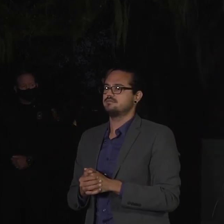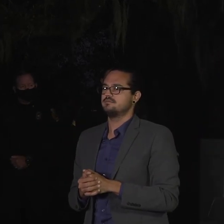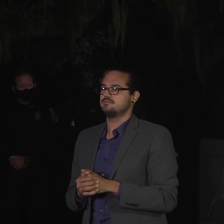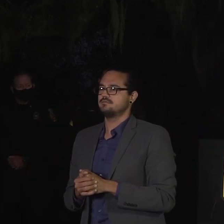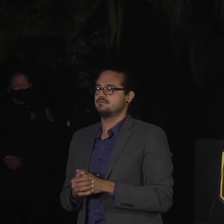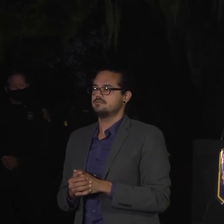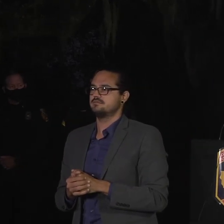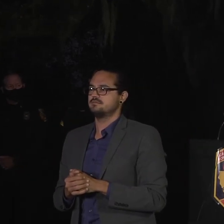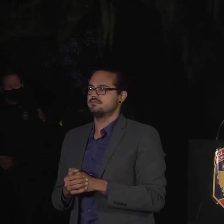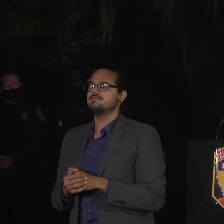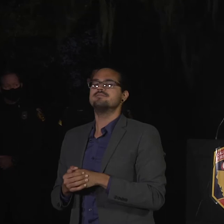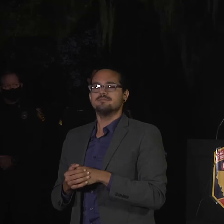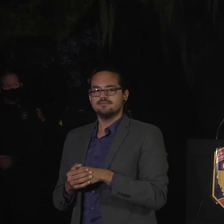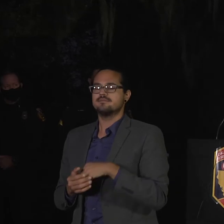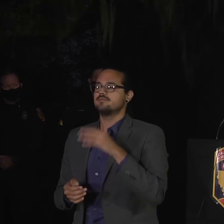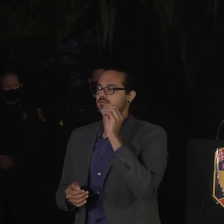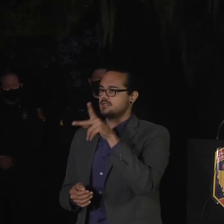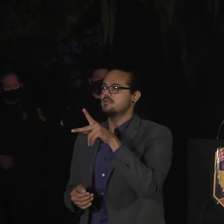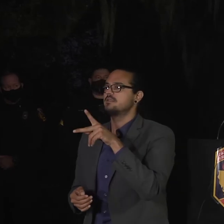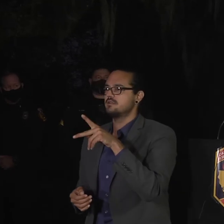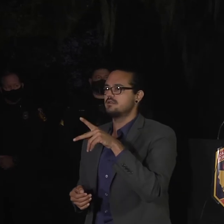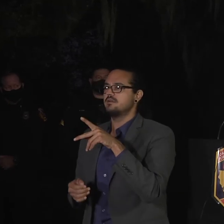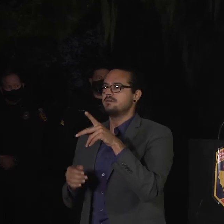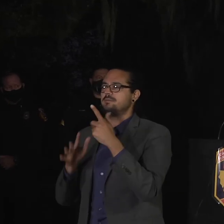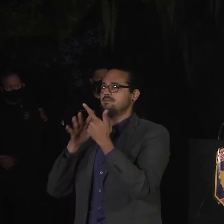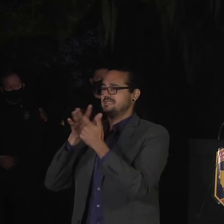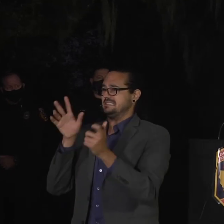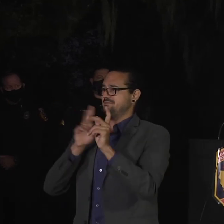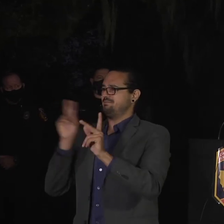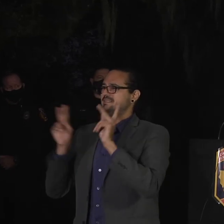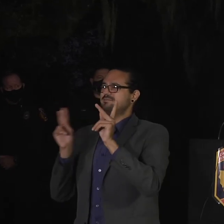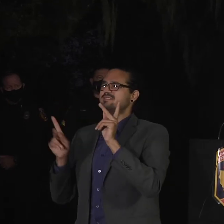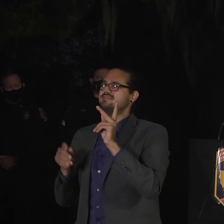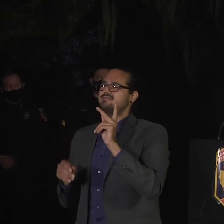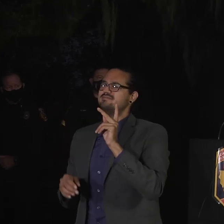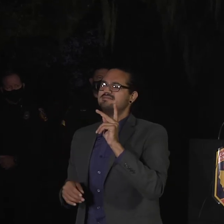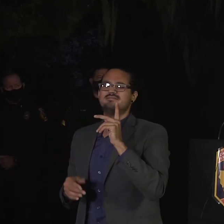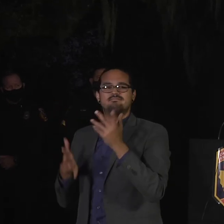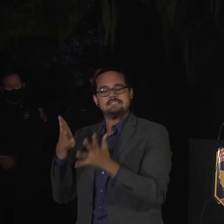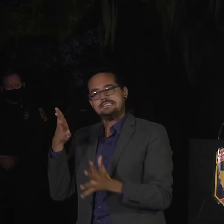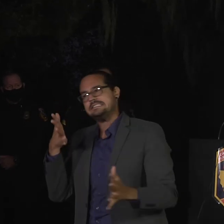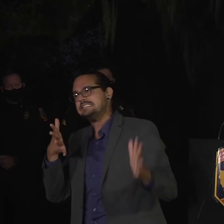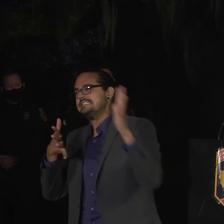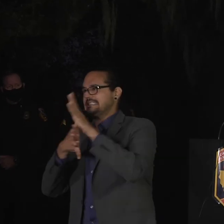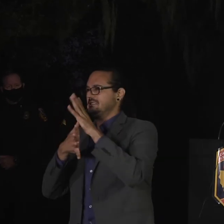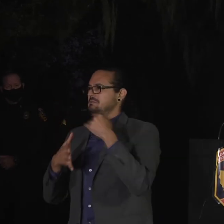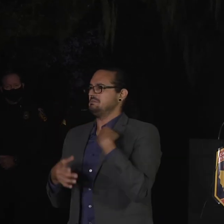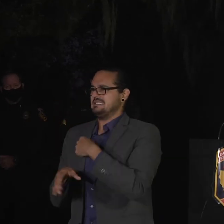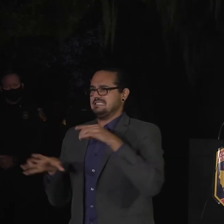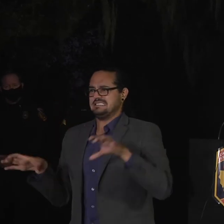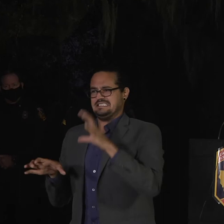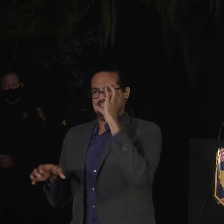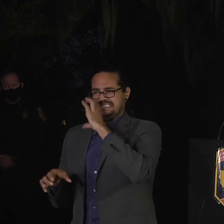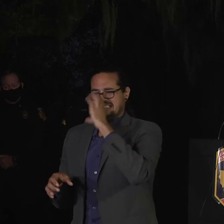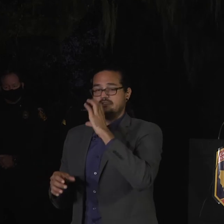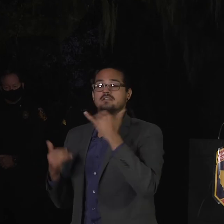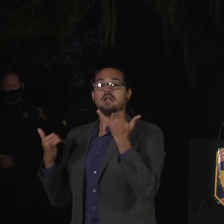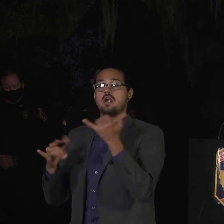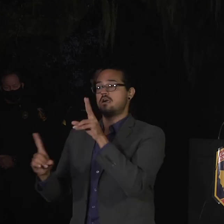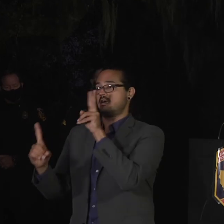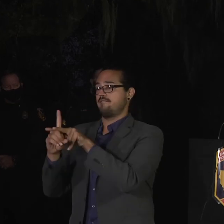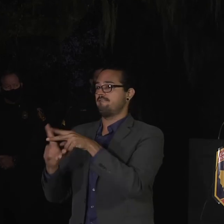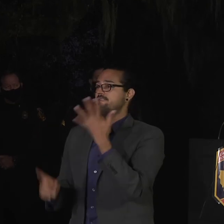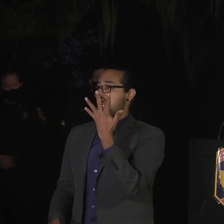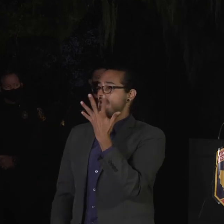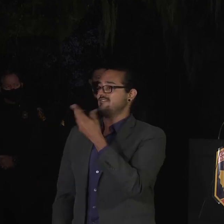Yeah, so in terms of missing people, obviously that's a huge priority. And so we've got a team of about 5 detectives working on that. And so as information